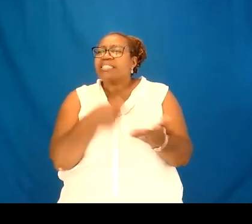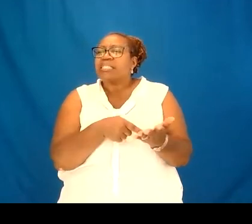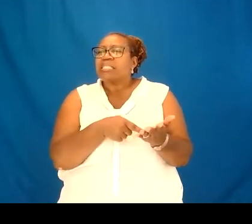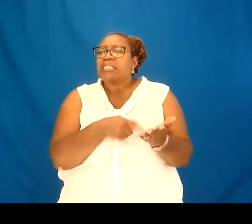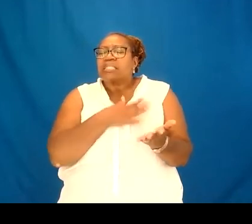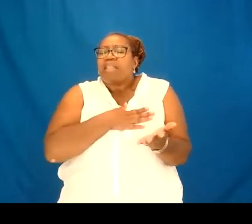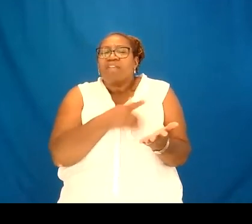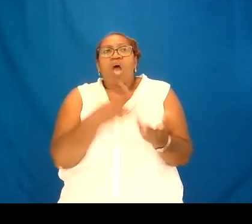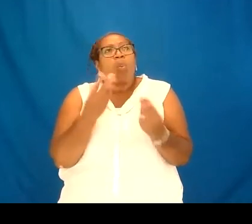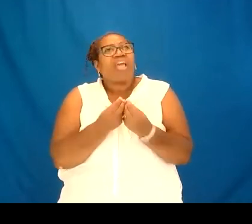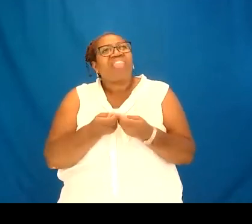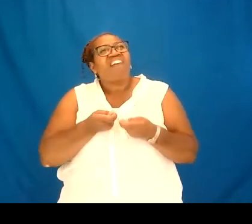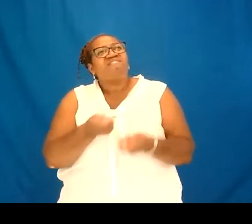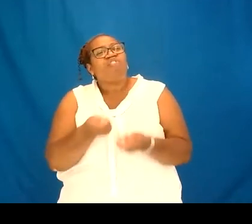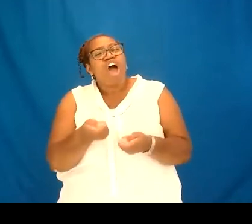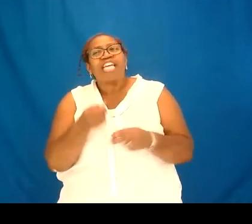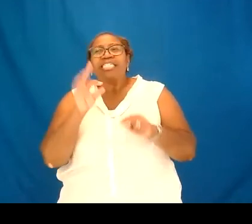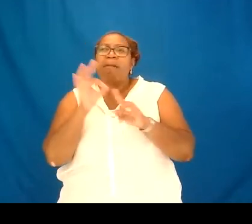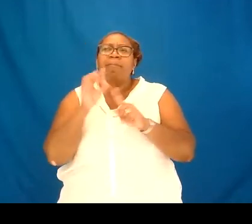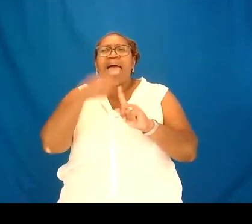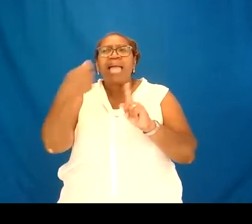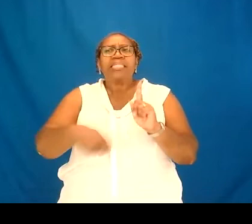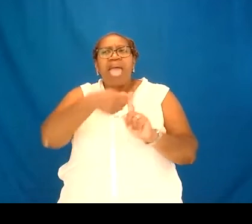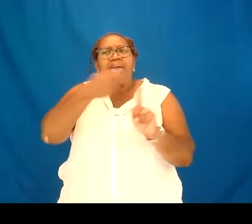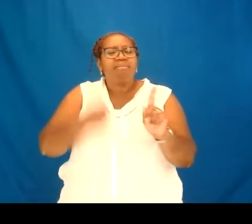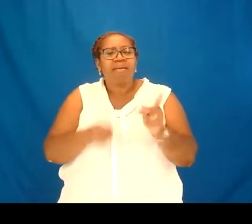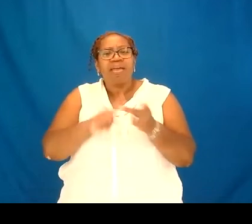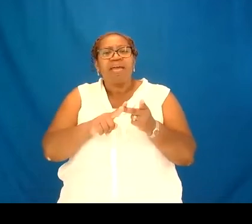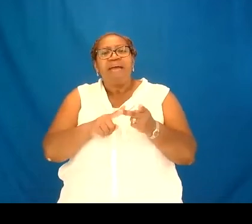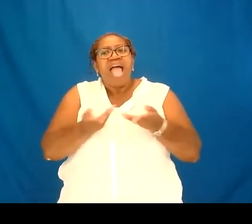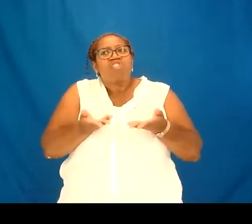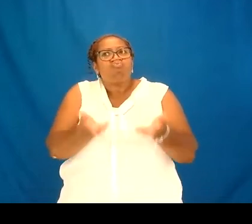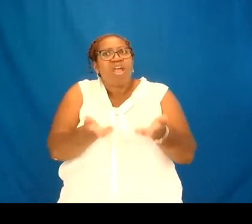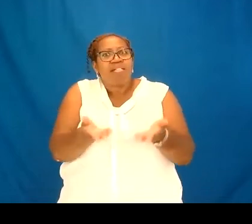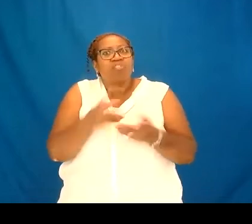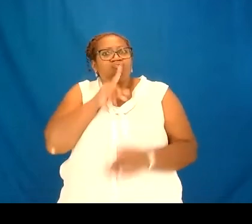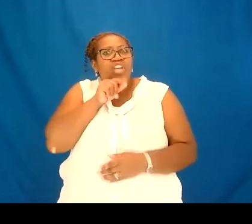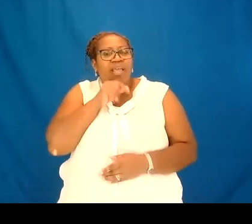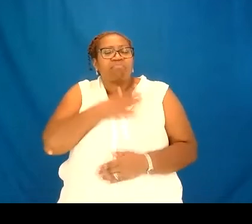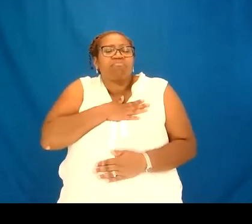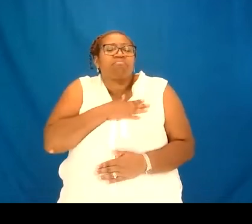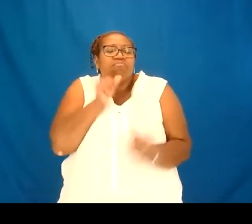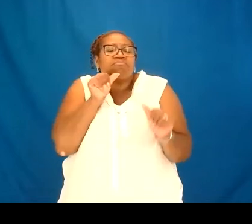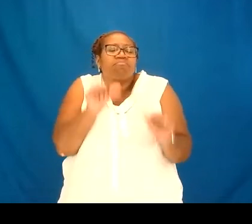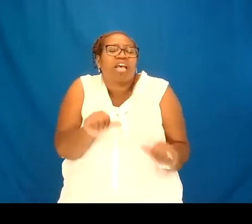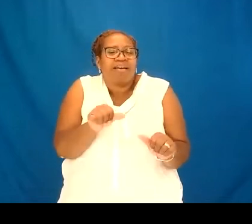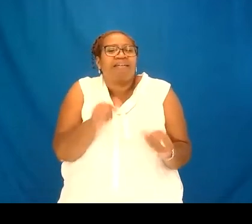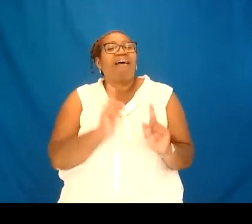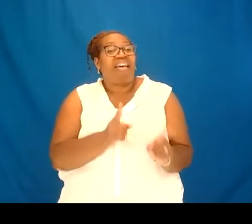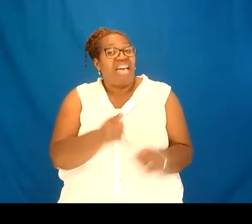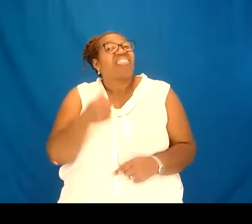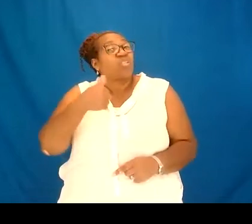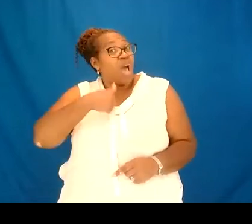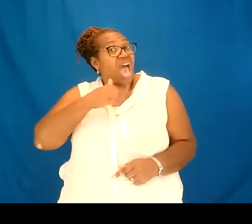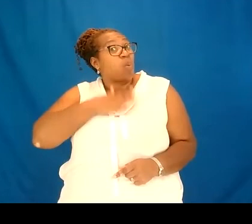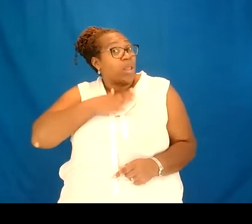fried plantain and grilled chicken. Anybody? Yeah. Now, that's what I would like